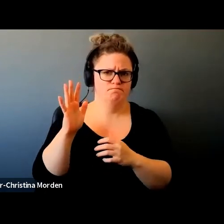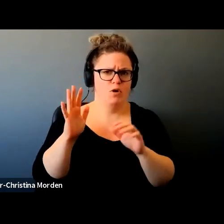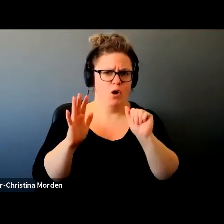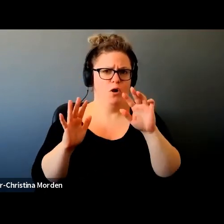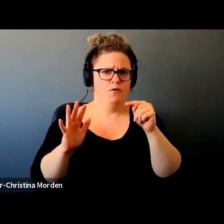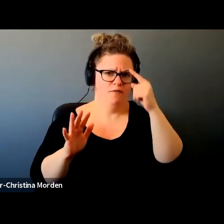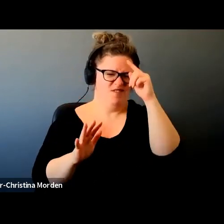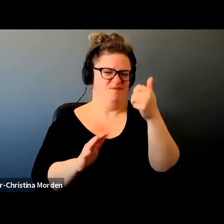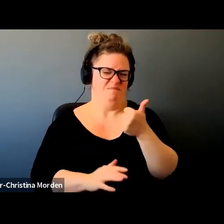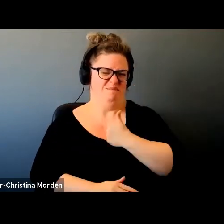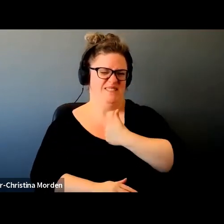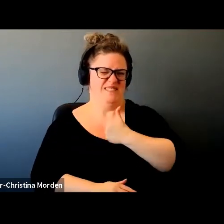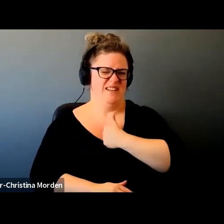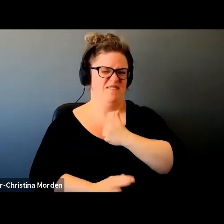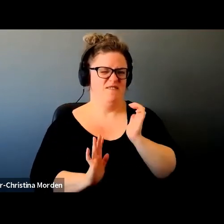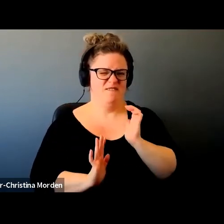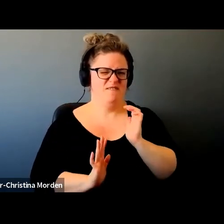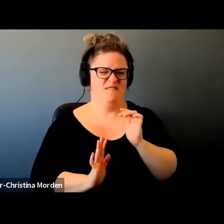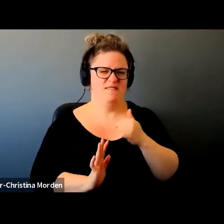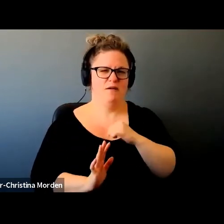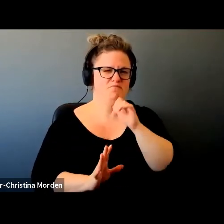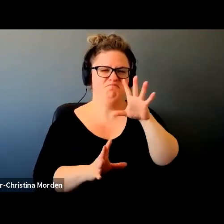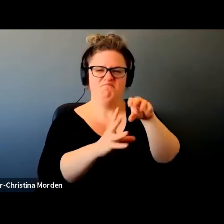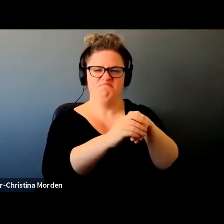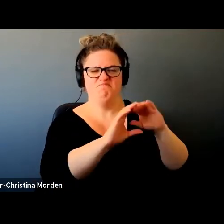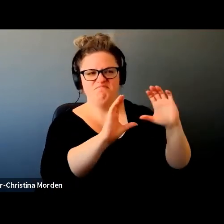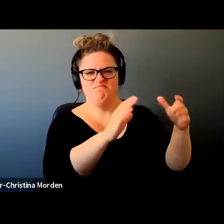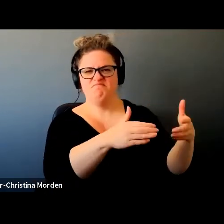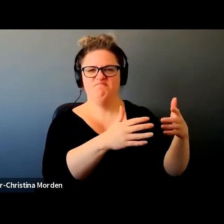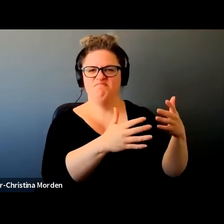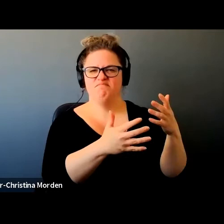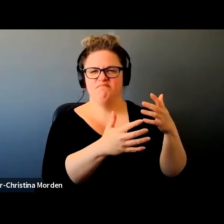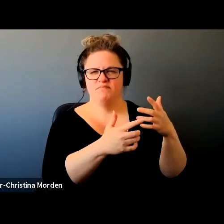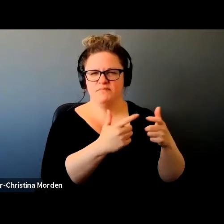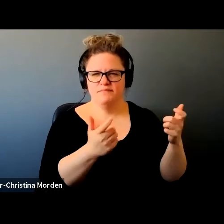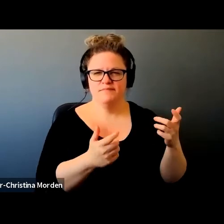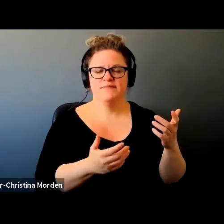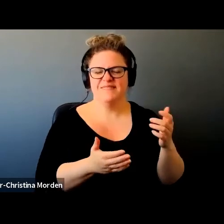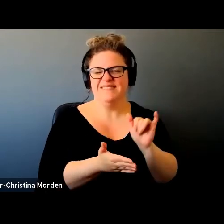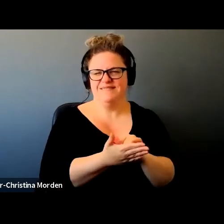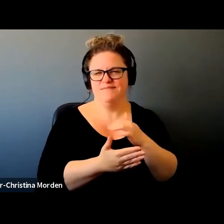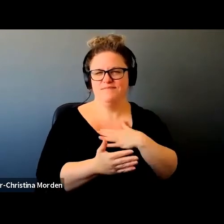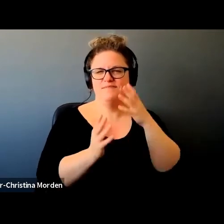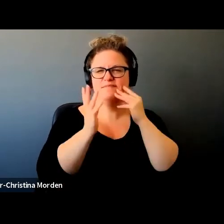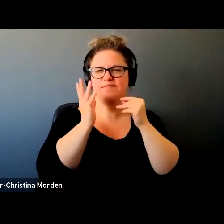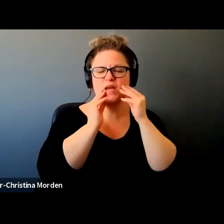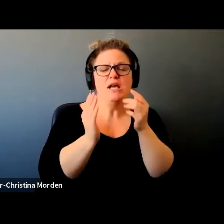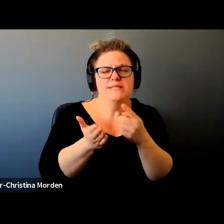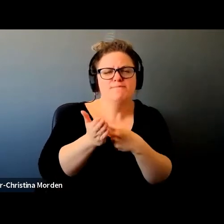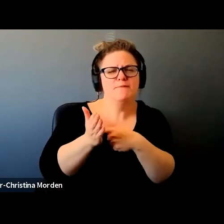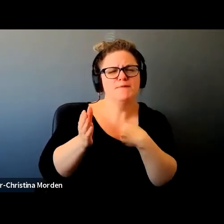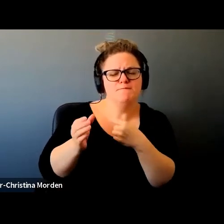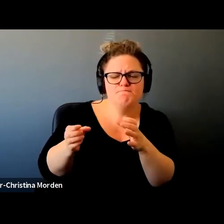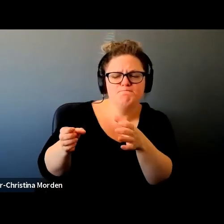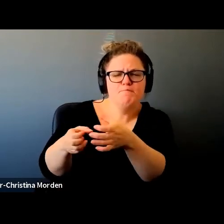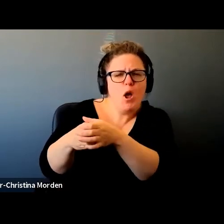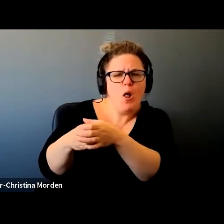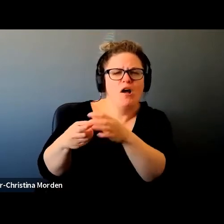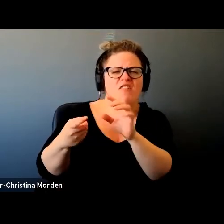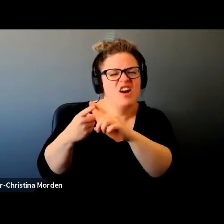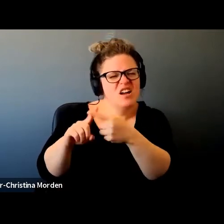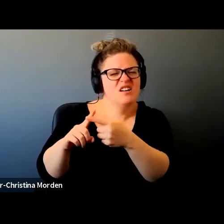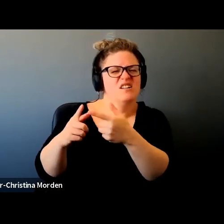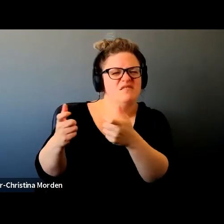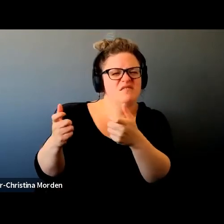And that's what I have the most experience, or working with a limited number of people on a